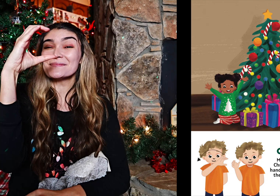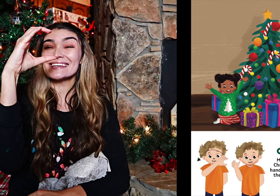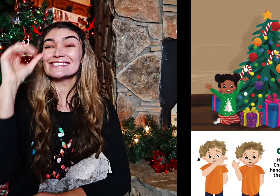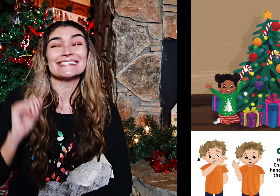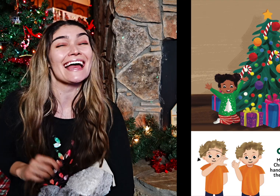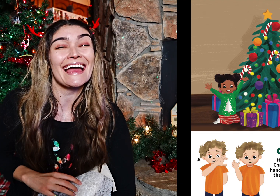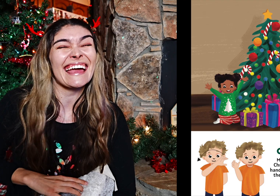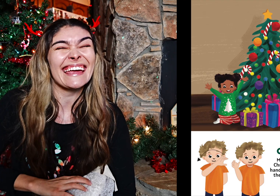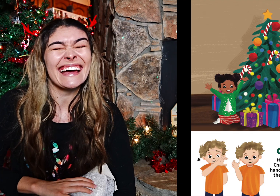Christmas Day.